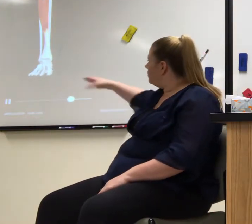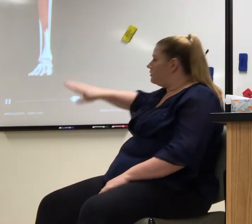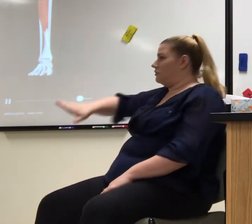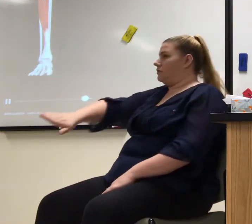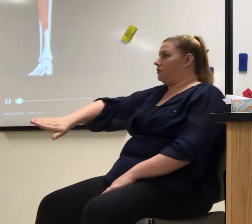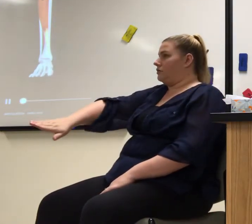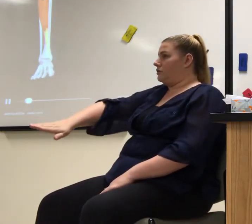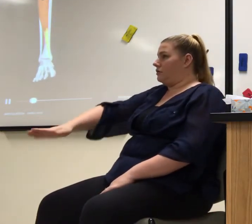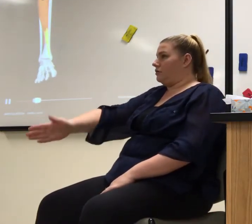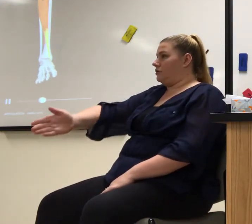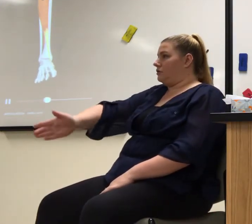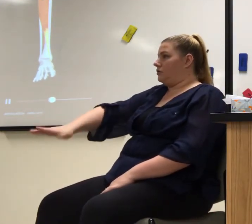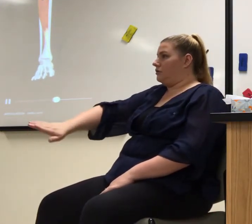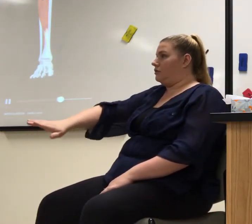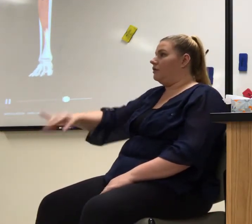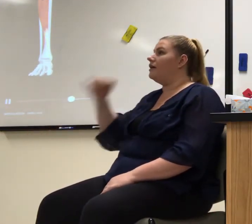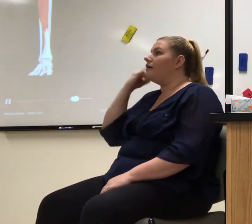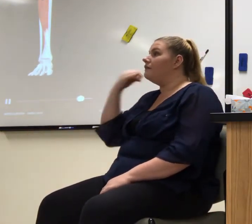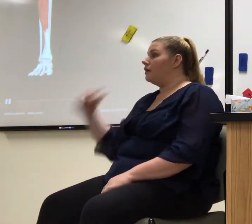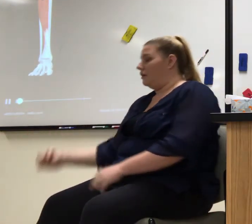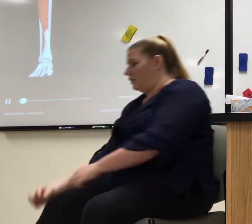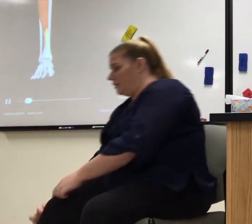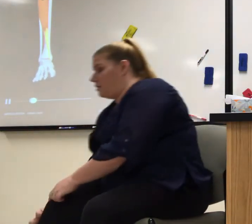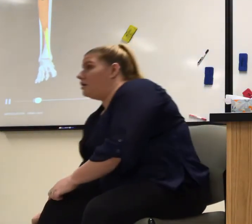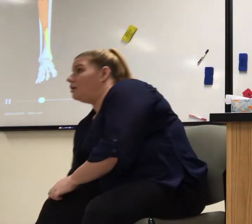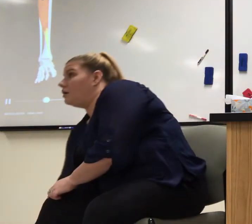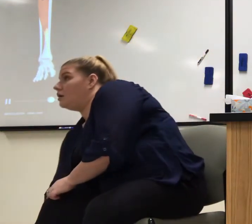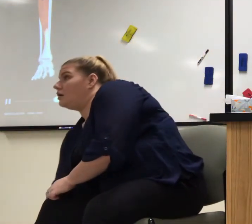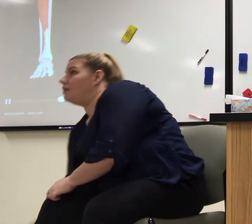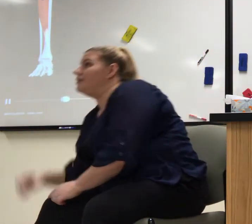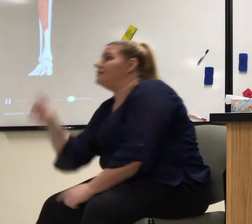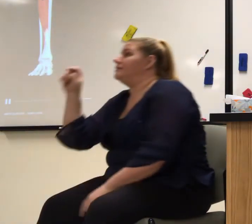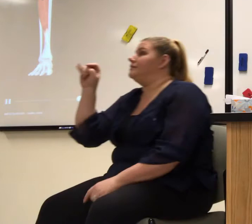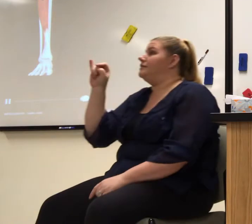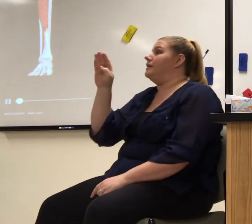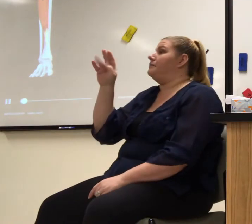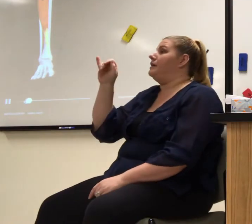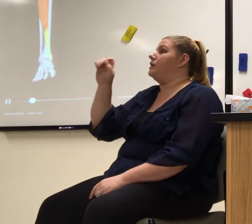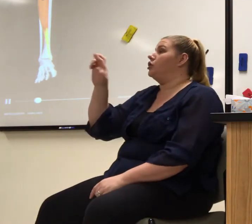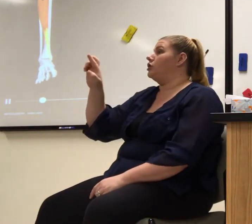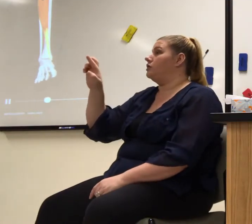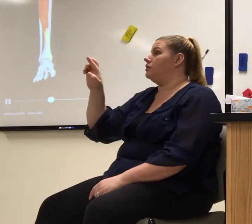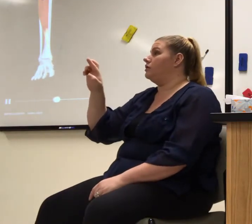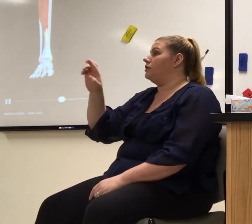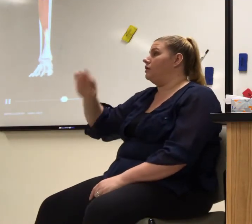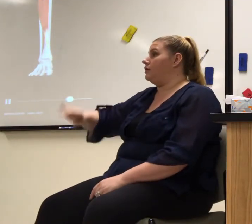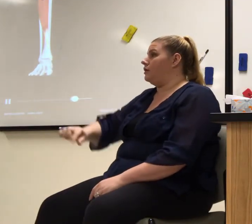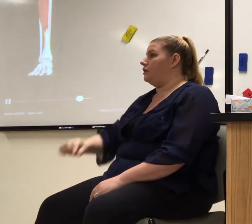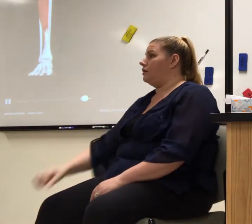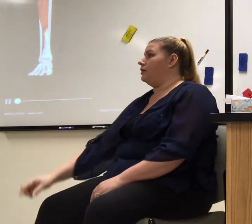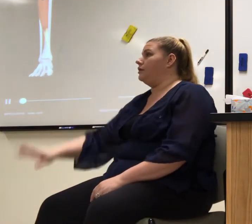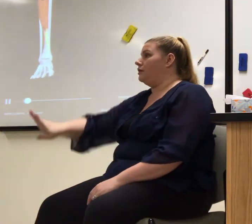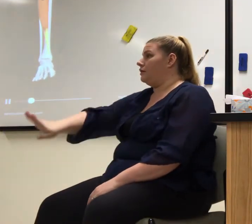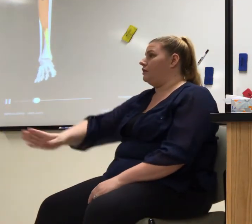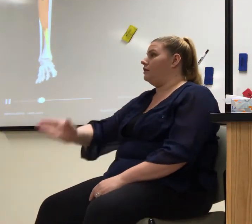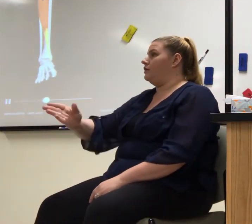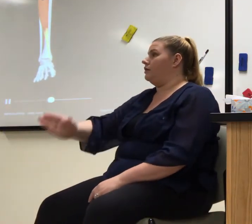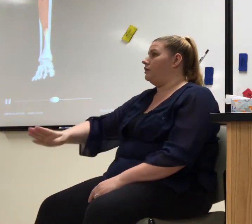That's it. You have muscles that can move that. So if I zoom in, it's the subtalar joint that's allowing that